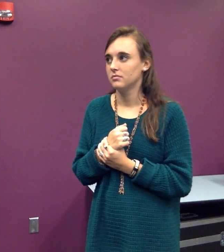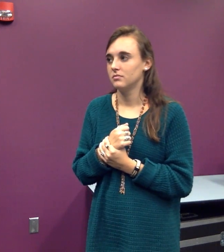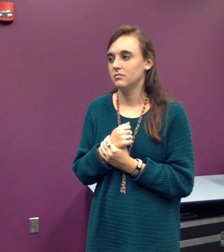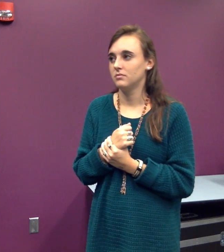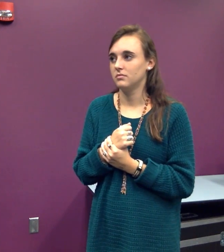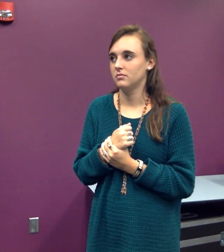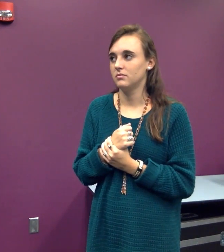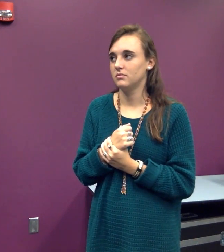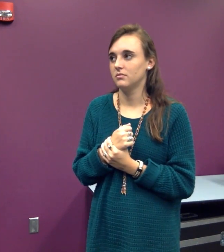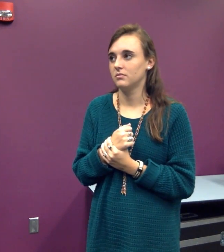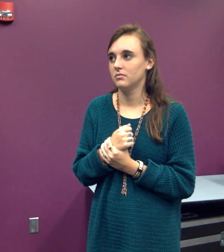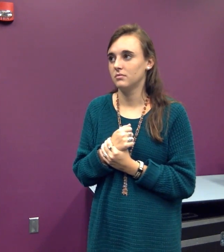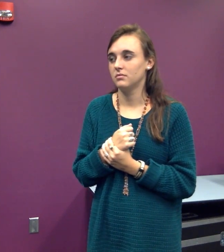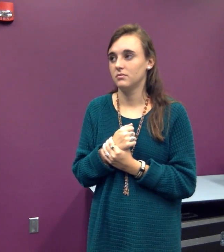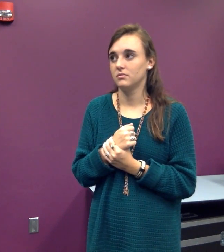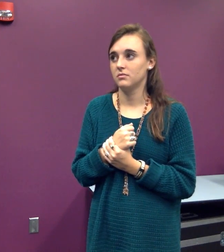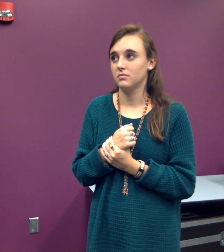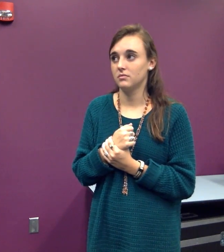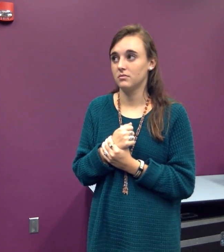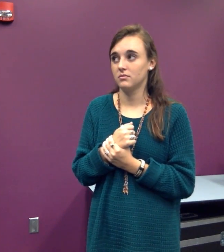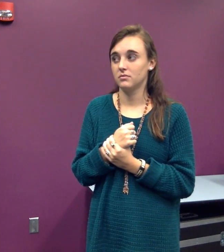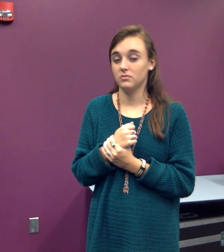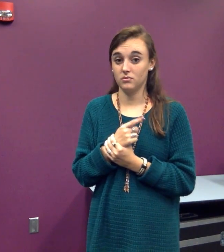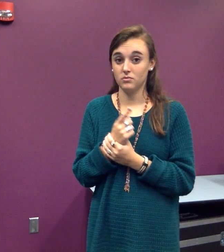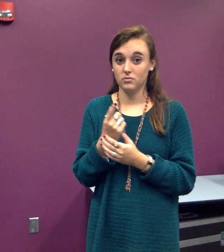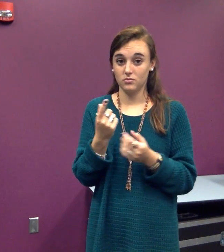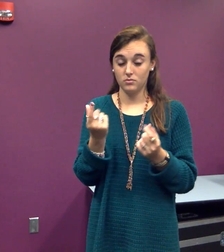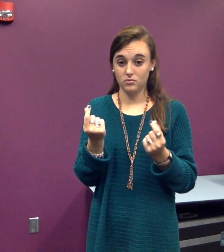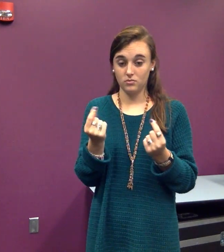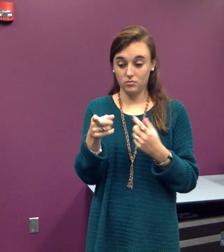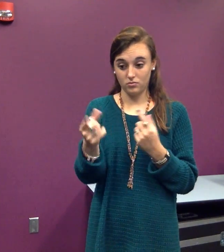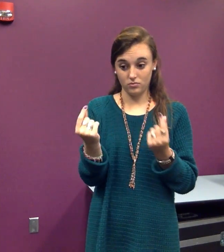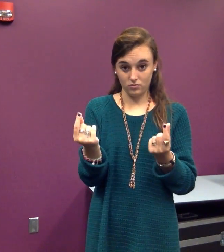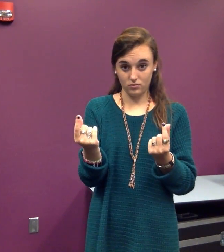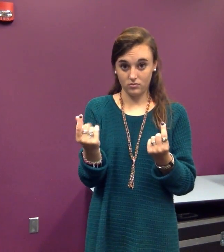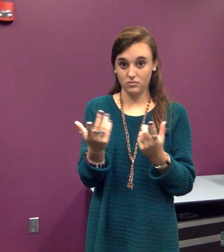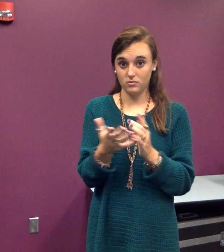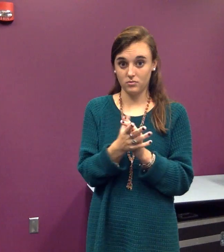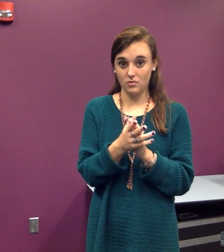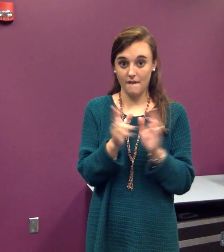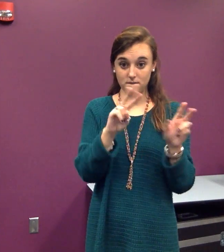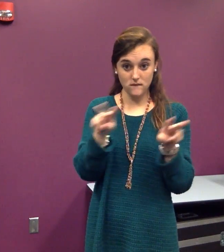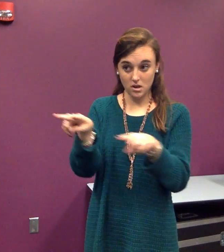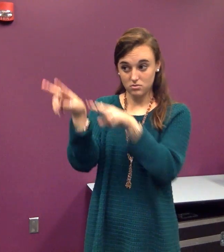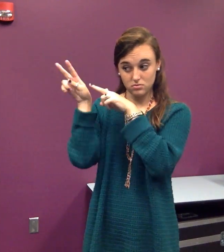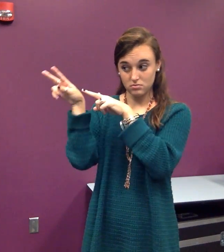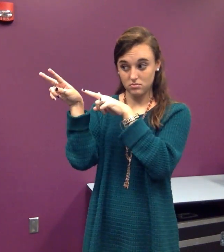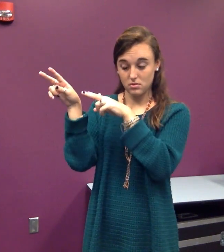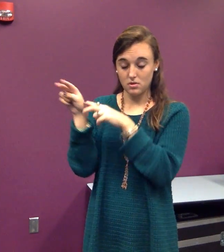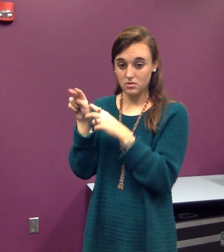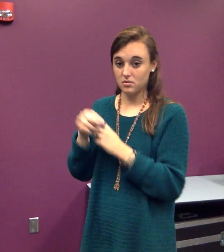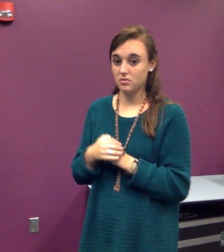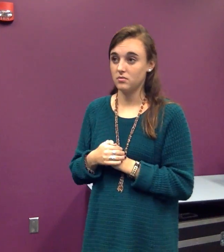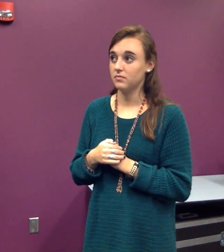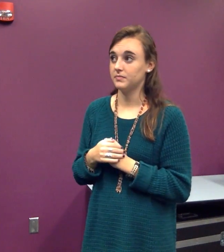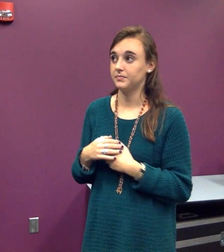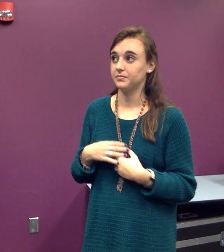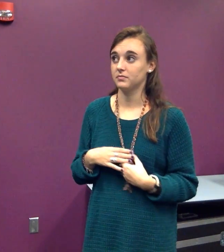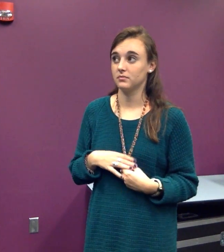All right. What I'm going to ask you to do with the triangle, and look over here, please, so everybody understands the same thing. When I give you